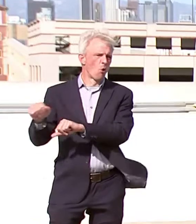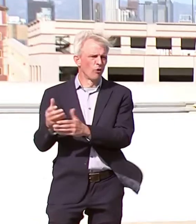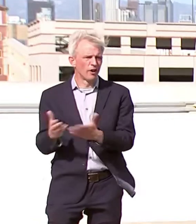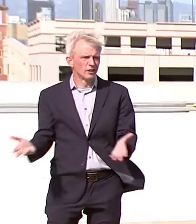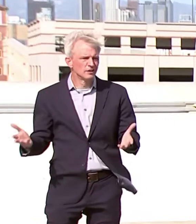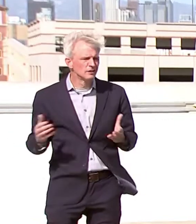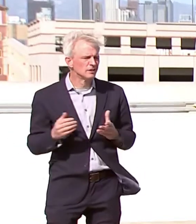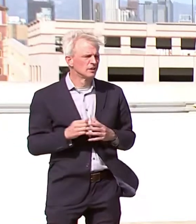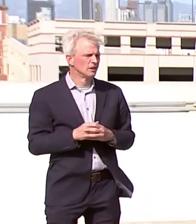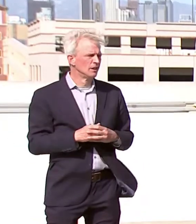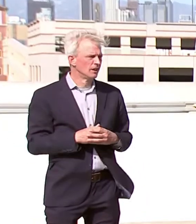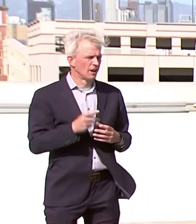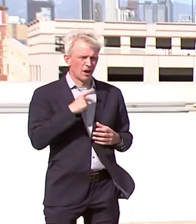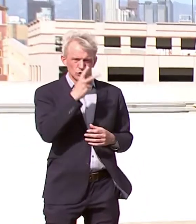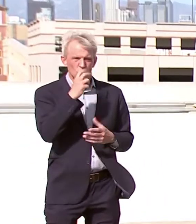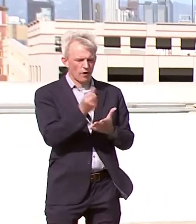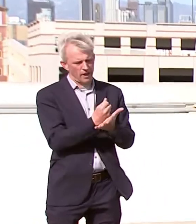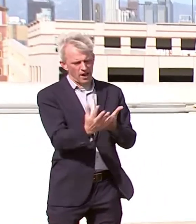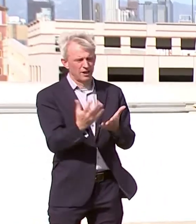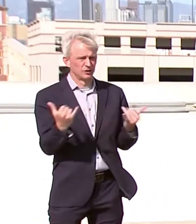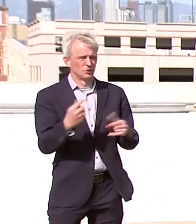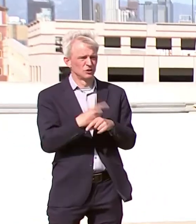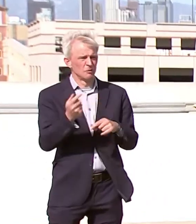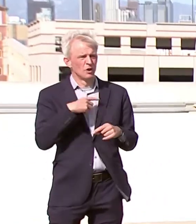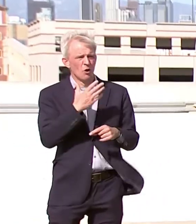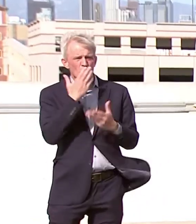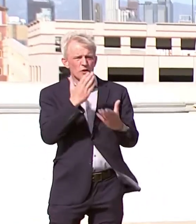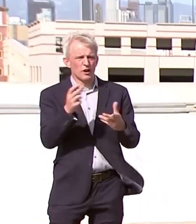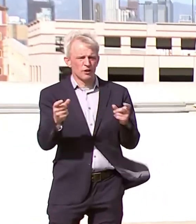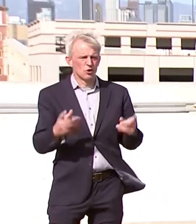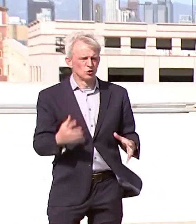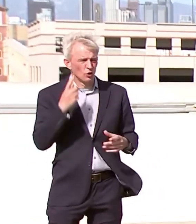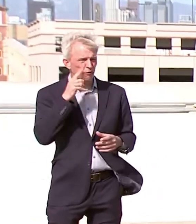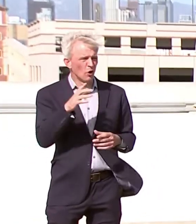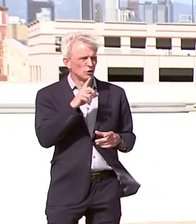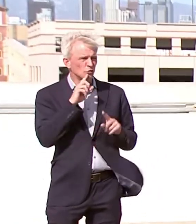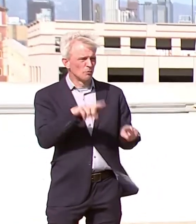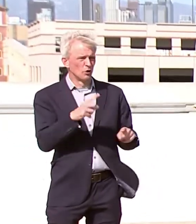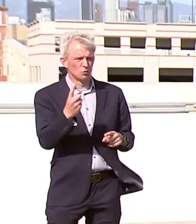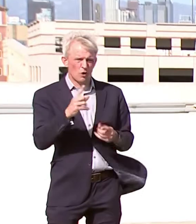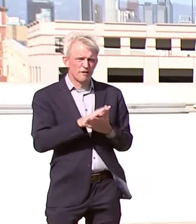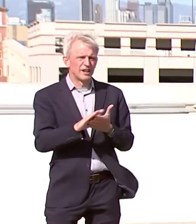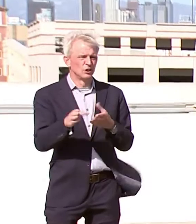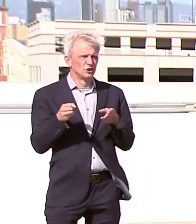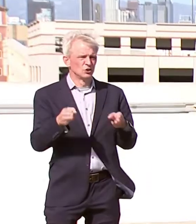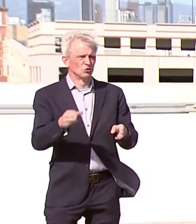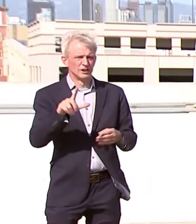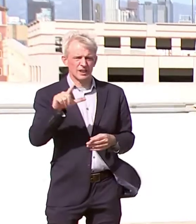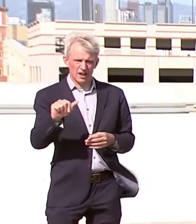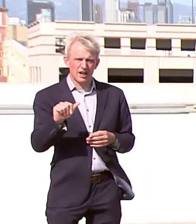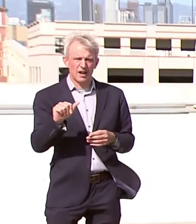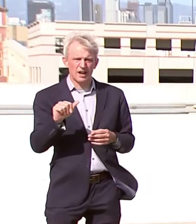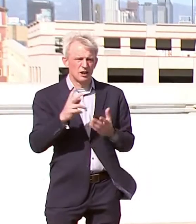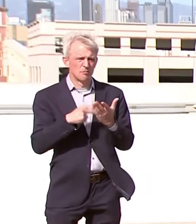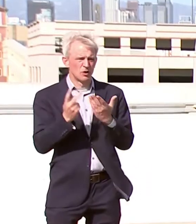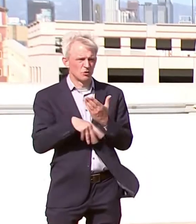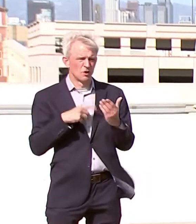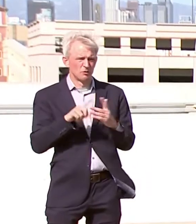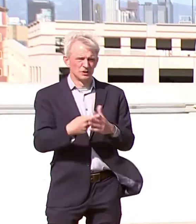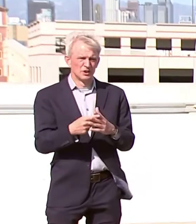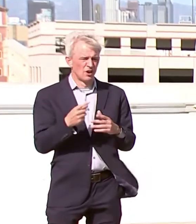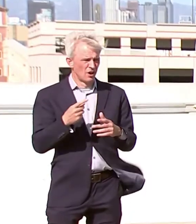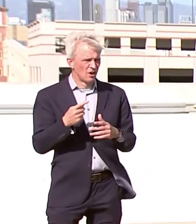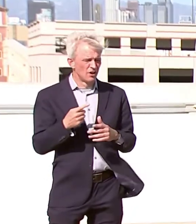headlines of the report today, but I want to thank the controller for his great report. And it's one of the Clean Streets LA initiatives that we launched a few years ago that I hope coming out of